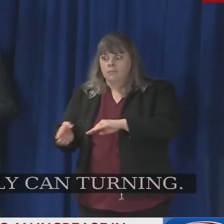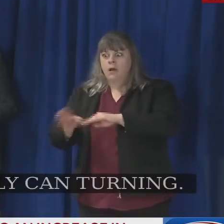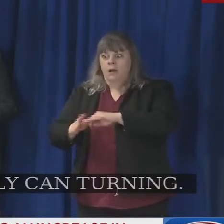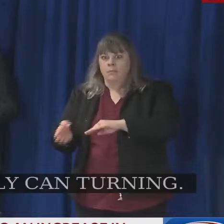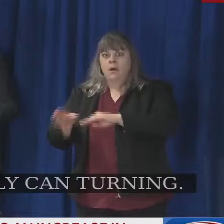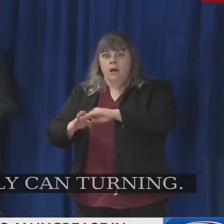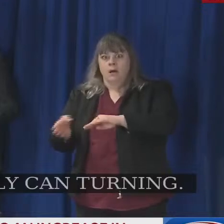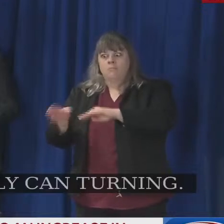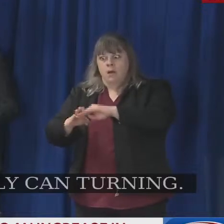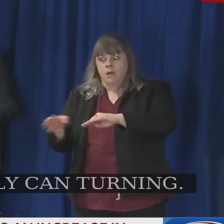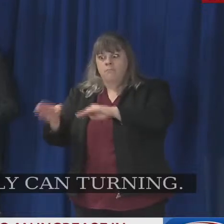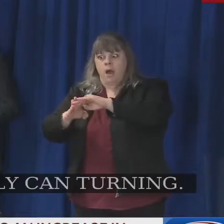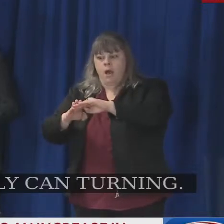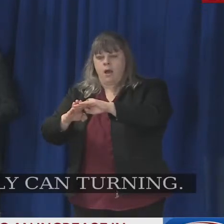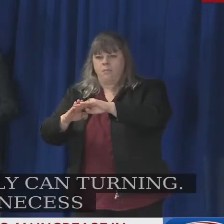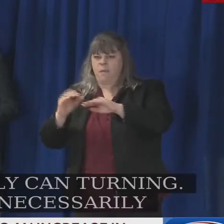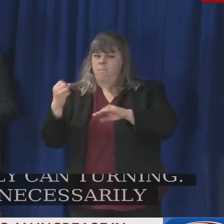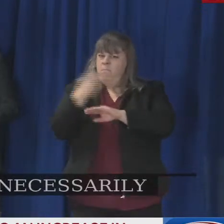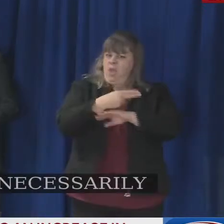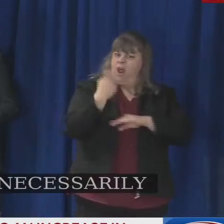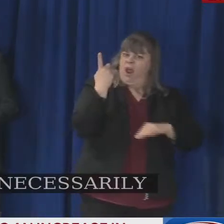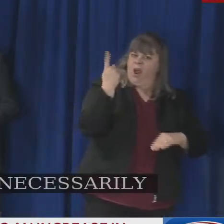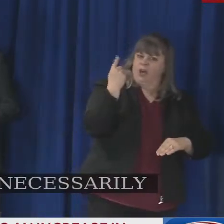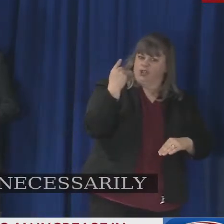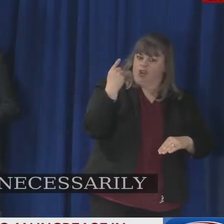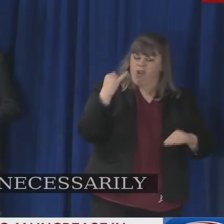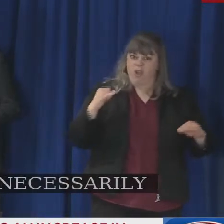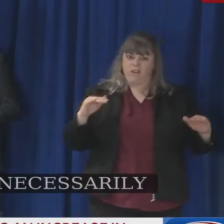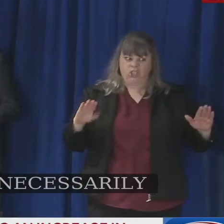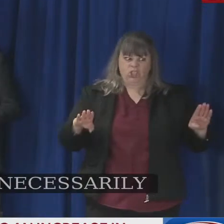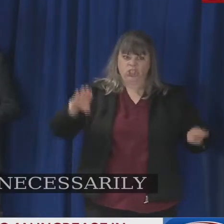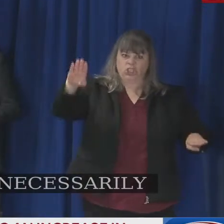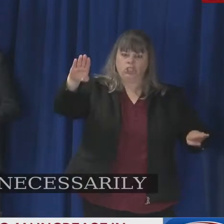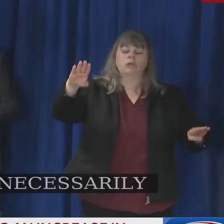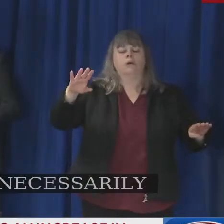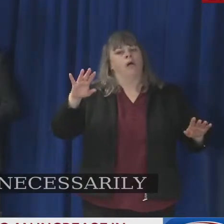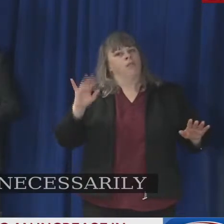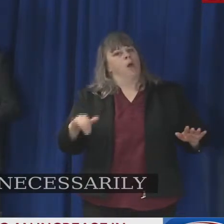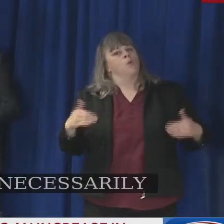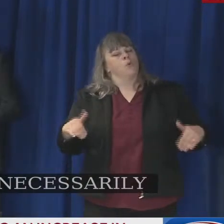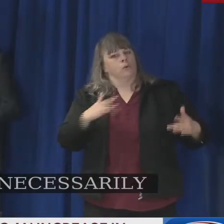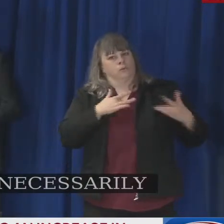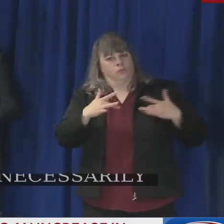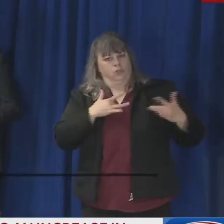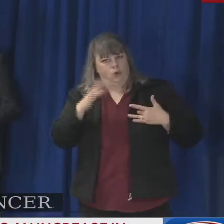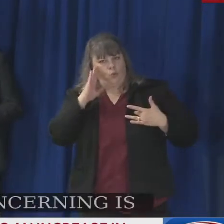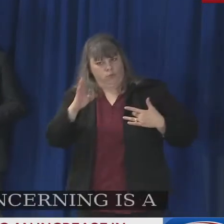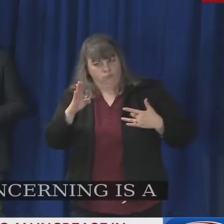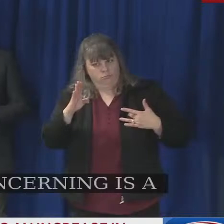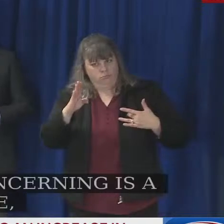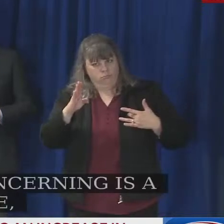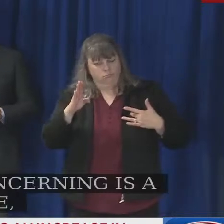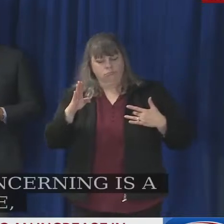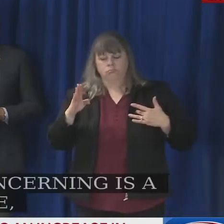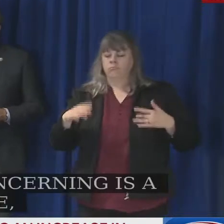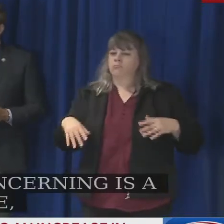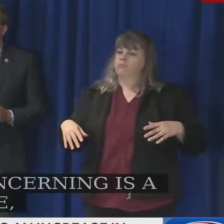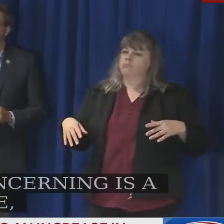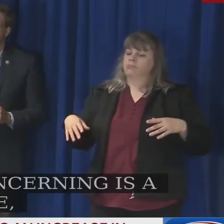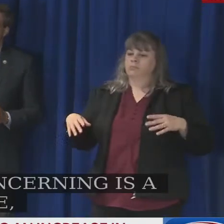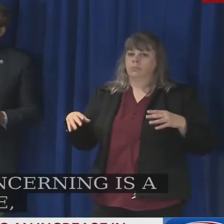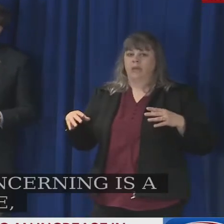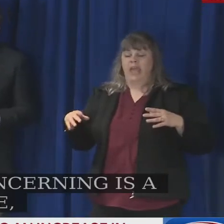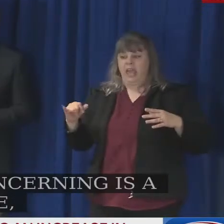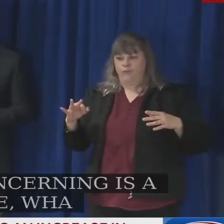higher levels than what we saw last summer as a comparison, just, you know, as a comparison for a baseline, more dramatic rise in cases, like